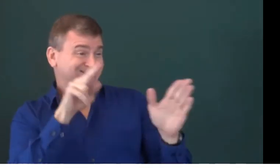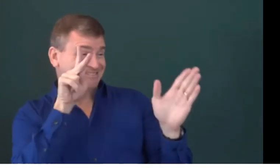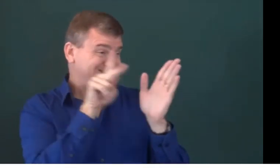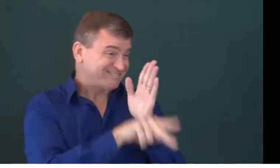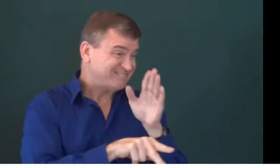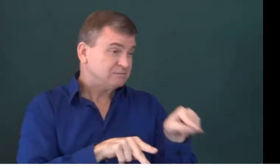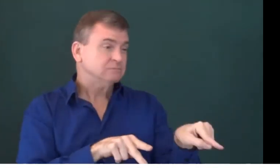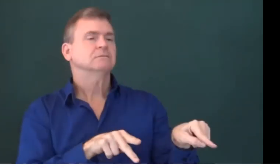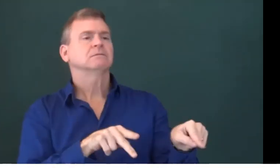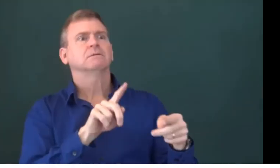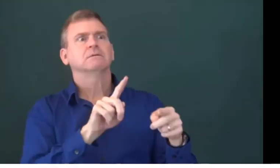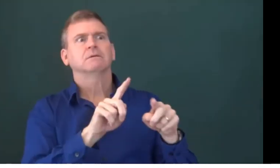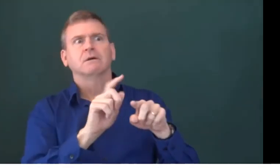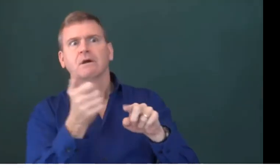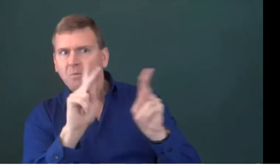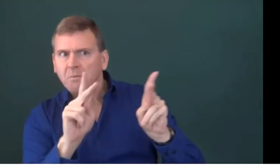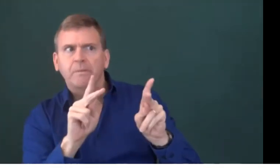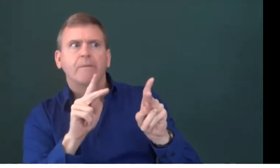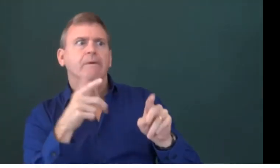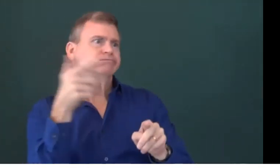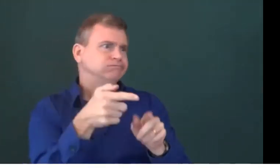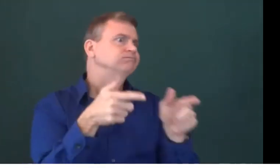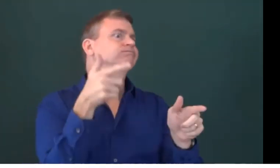shot several people and even killed a person.